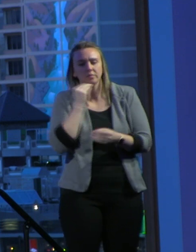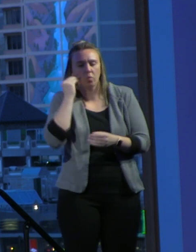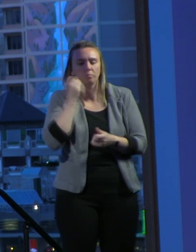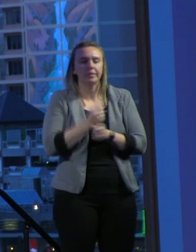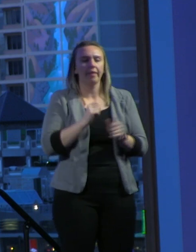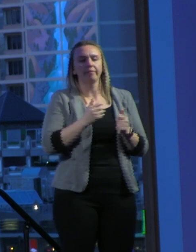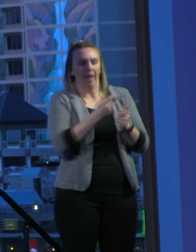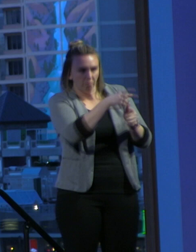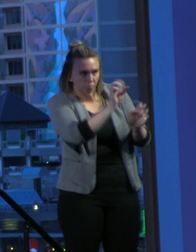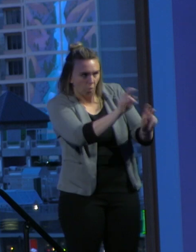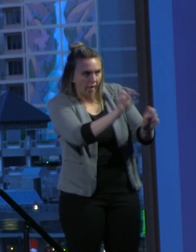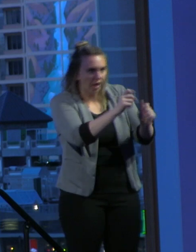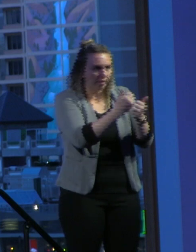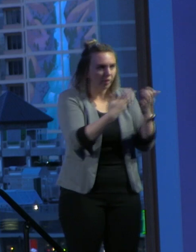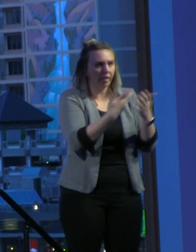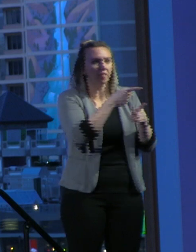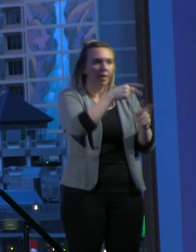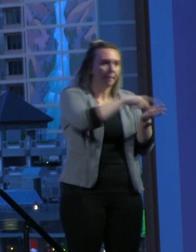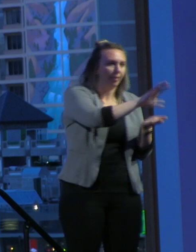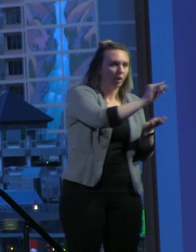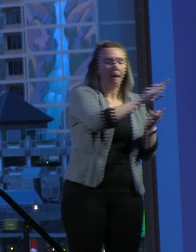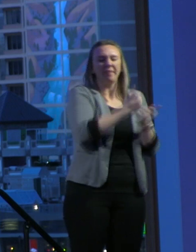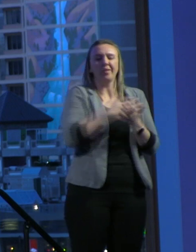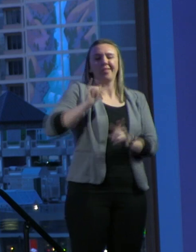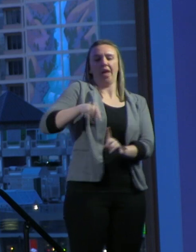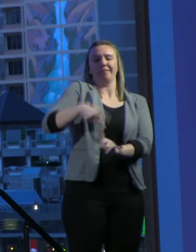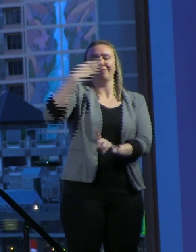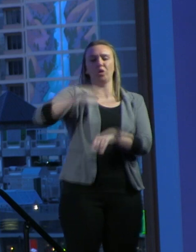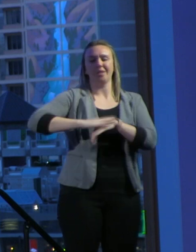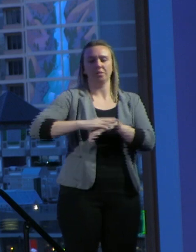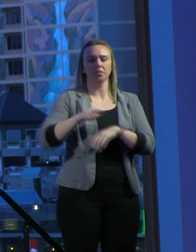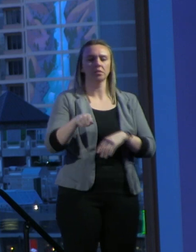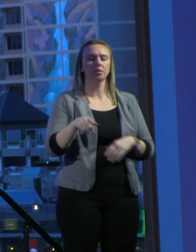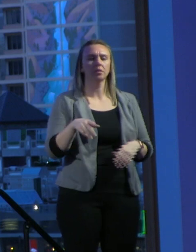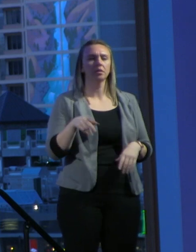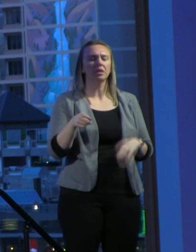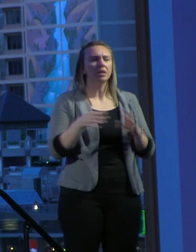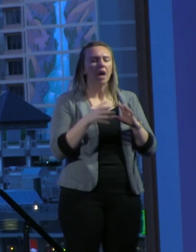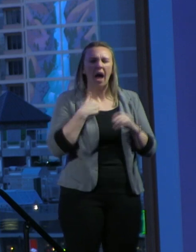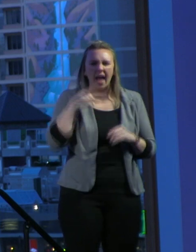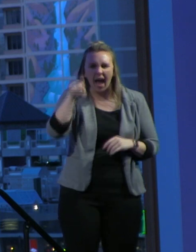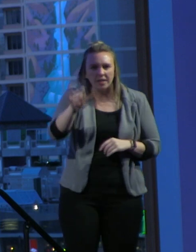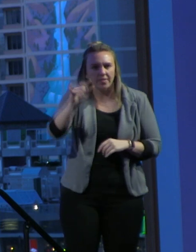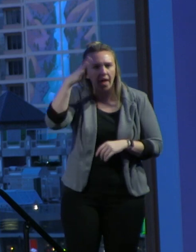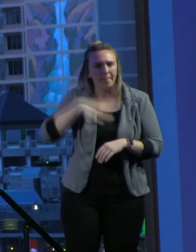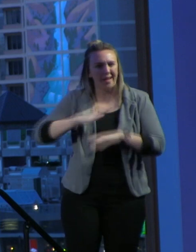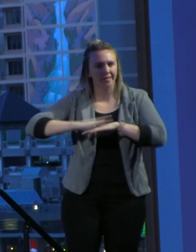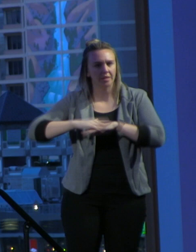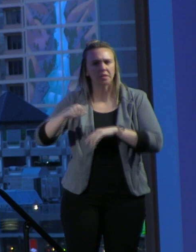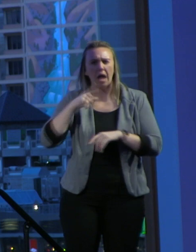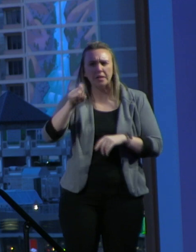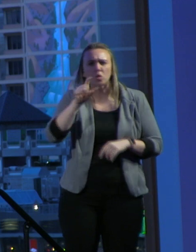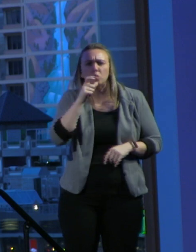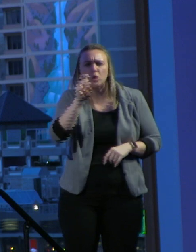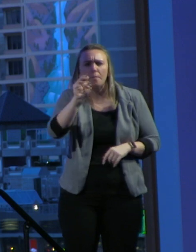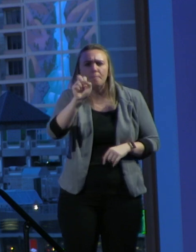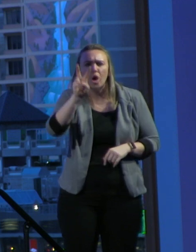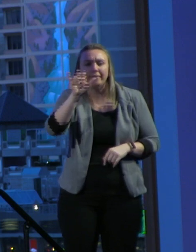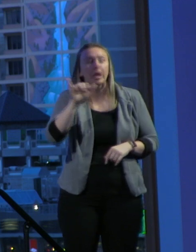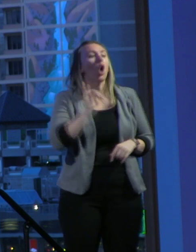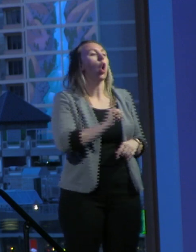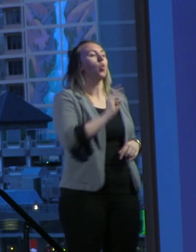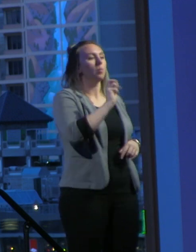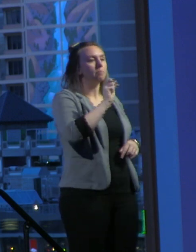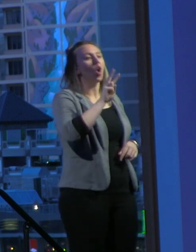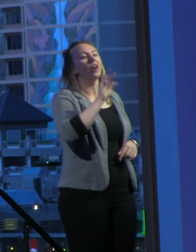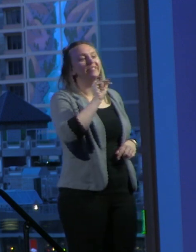they're okay, that they paid their cab fares and such. I said, "Who's Marvy?" "Oh, Marvin."